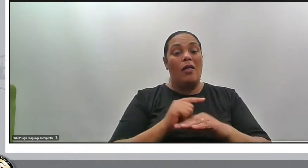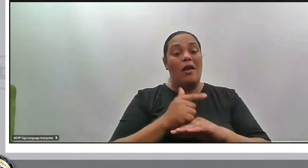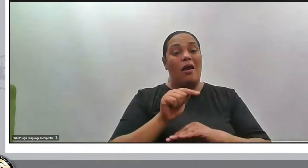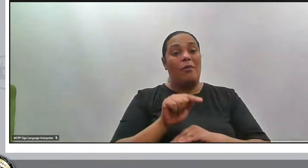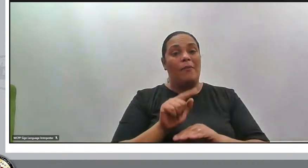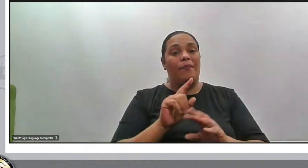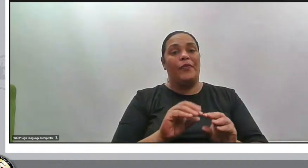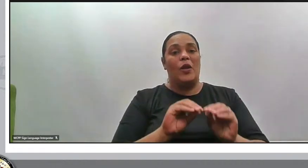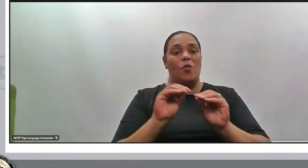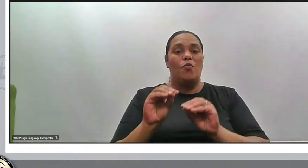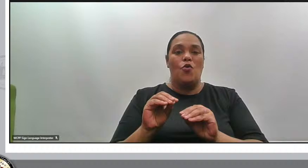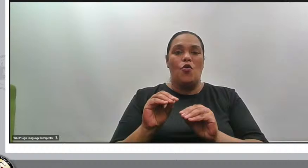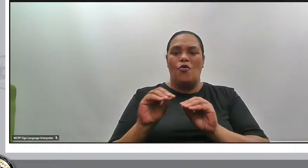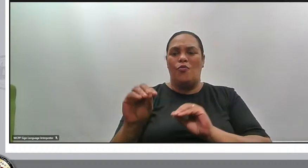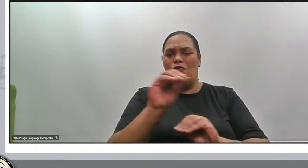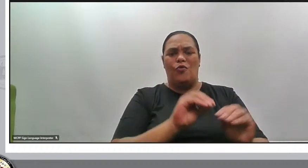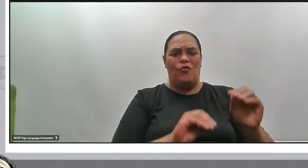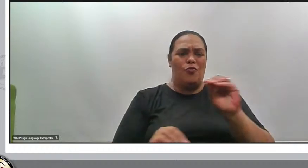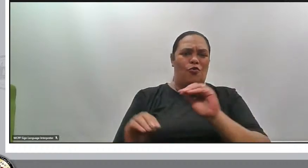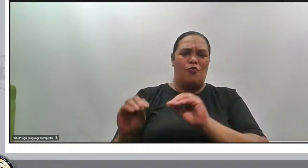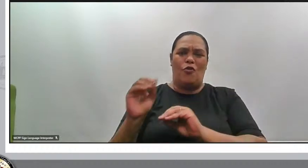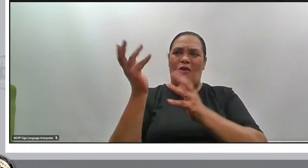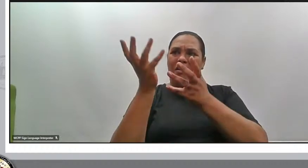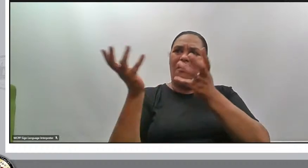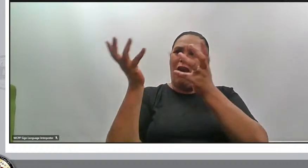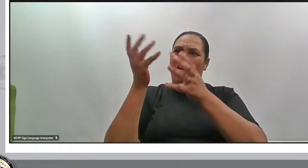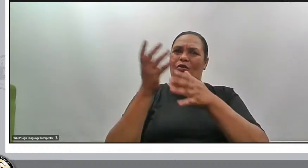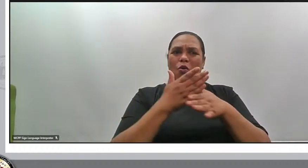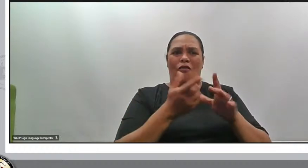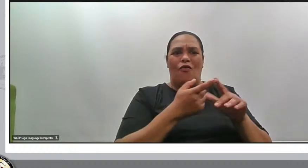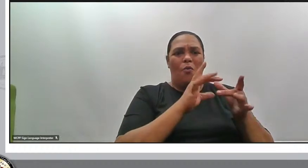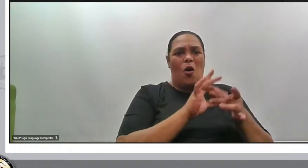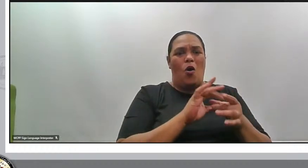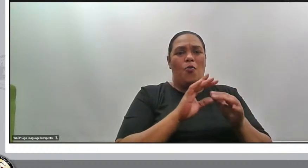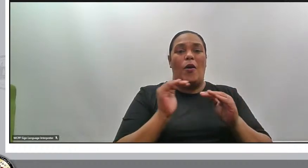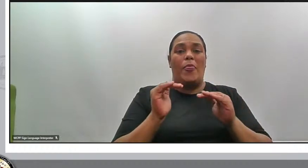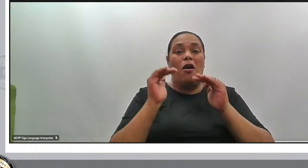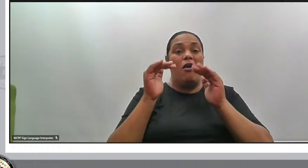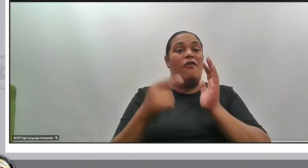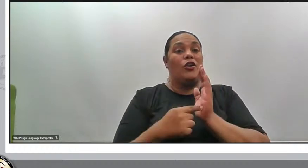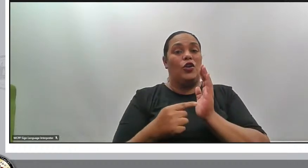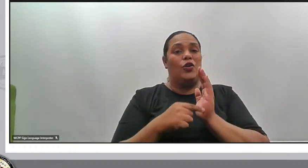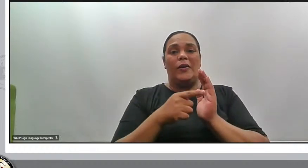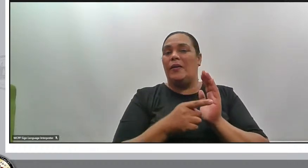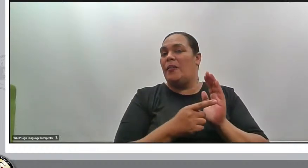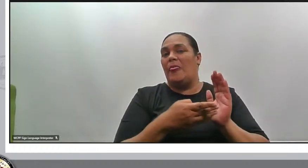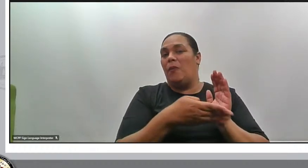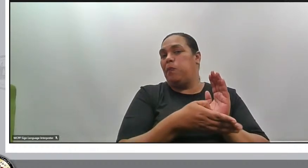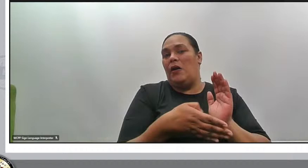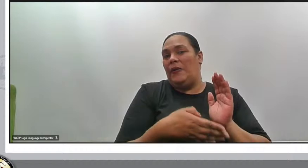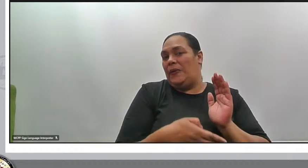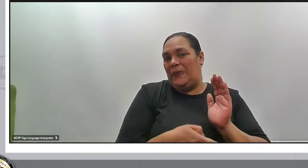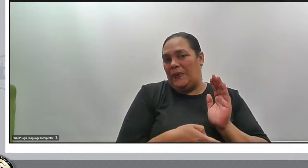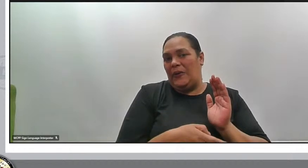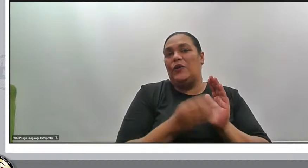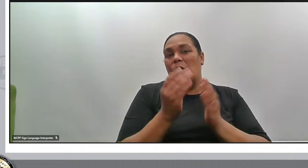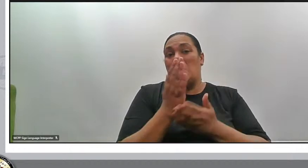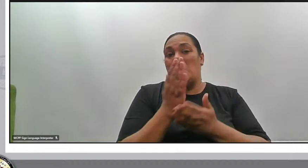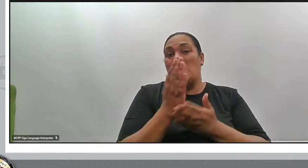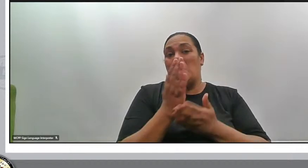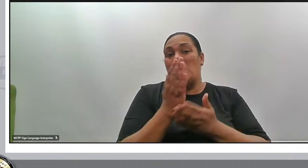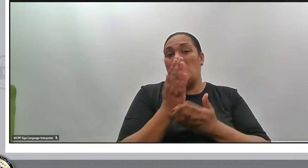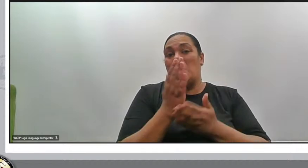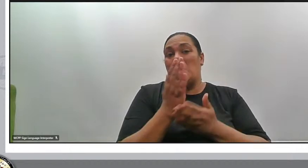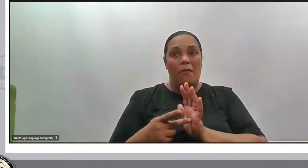now moving around in the cloud, working from home where the advanced technologies was no longer present. So part of this